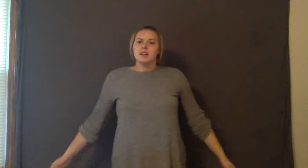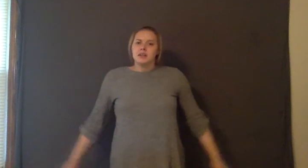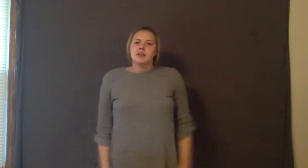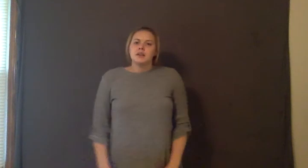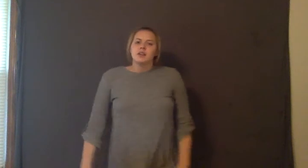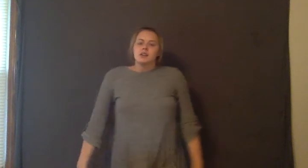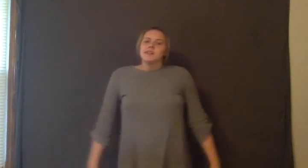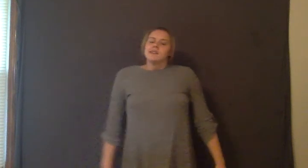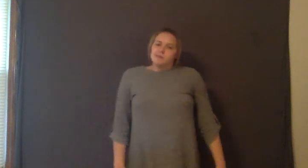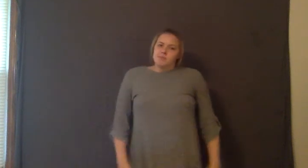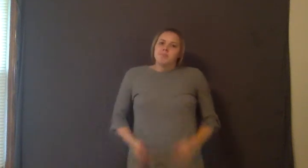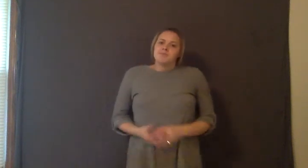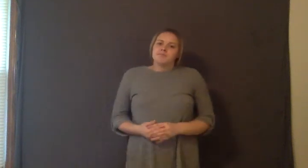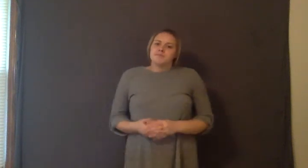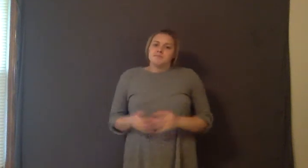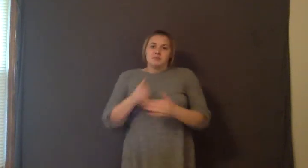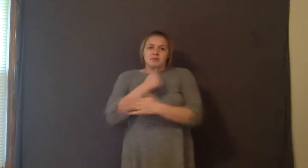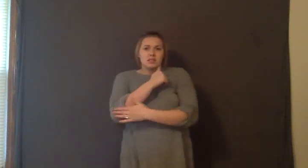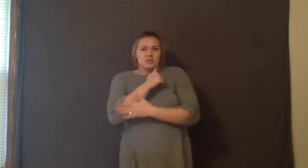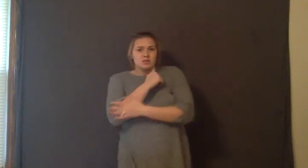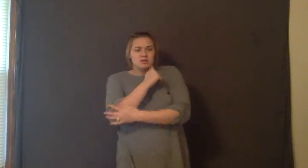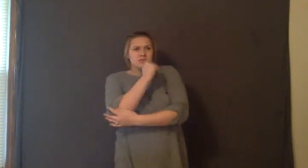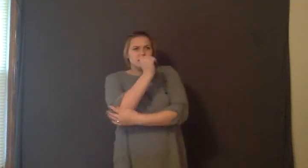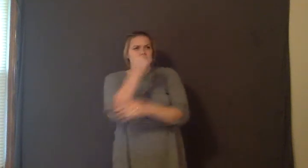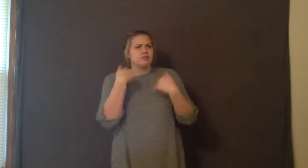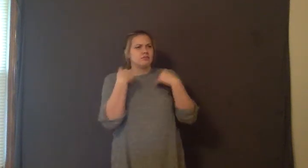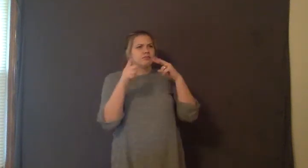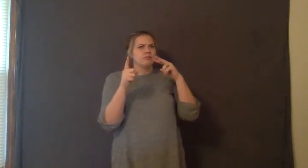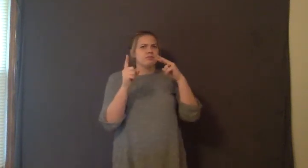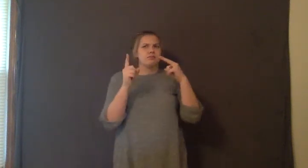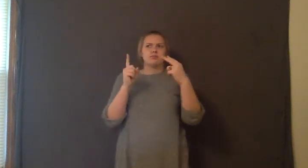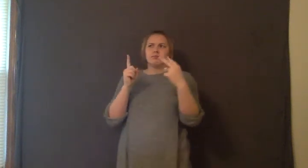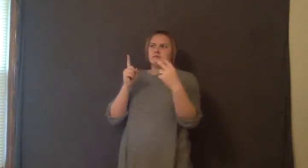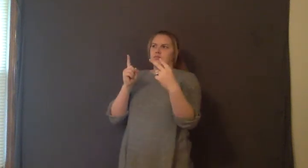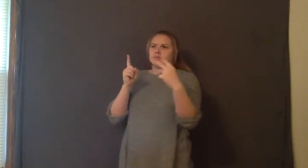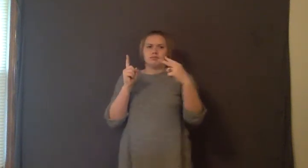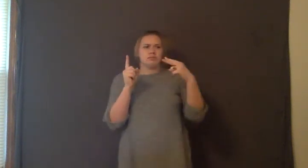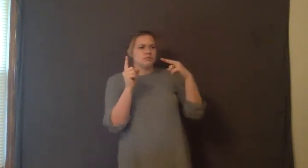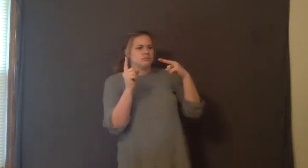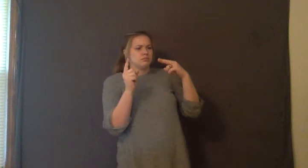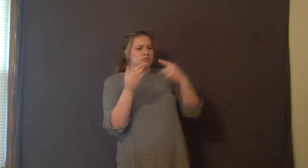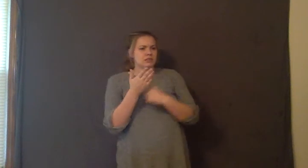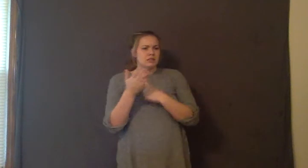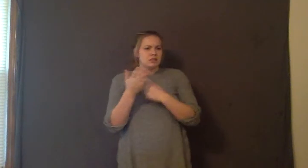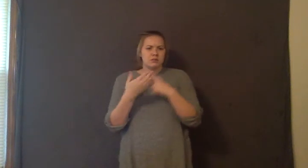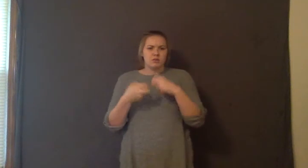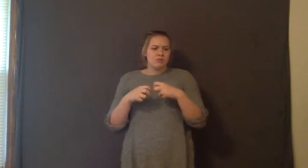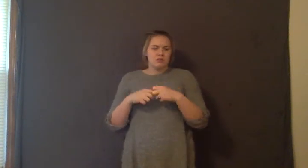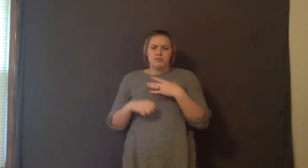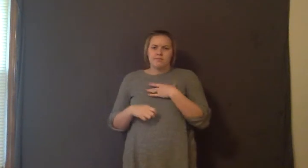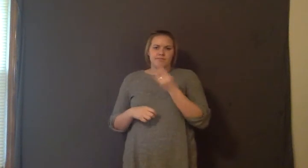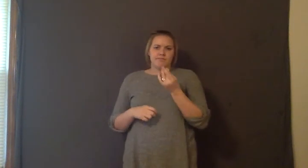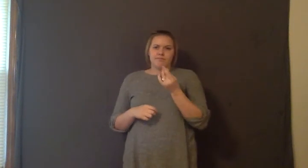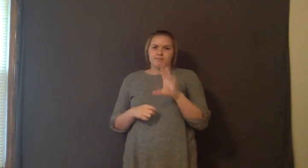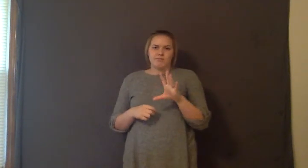yet we have in this country this dynamic where we really don't like to talk about our problems. We don't like to talk about our history.